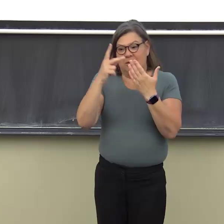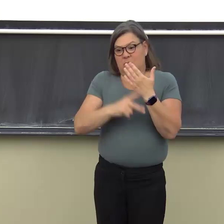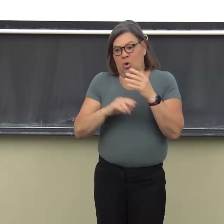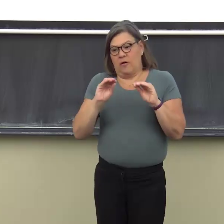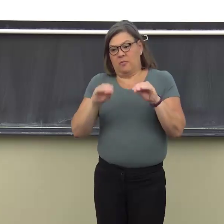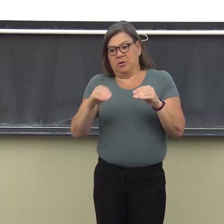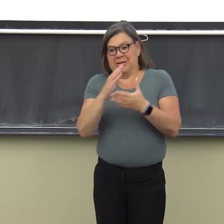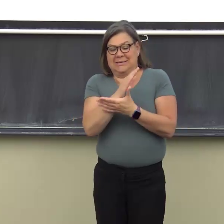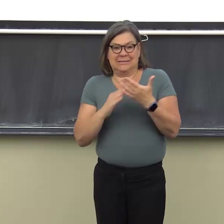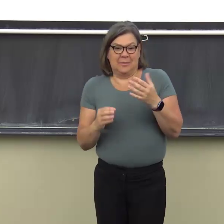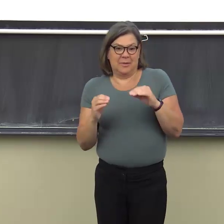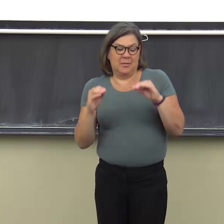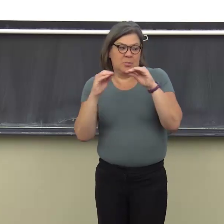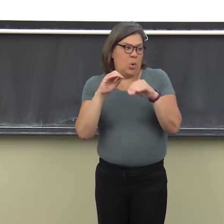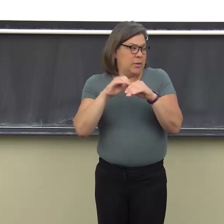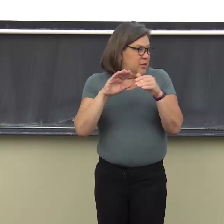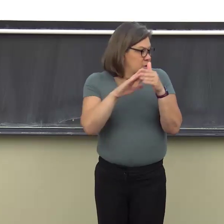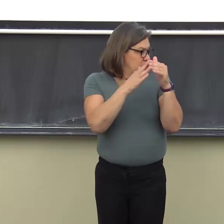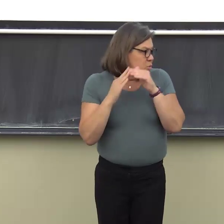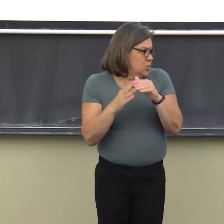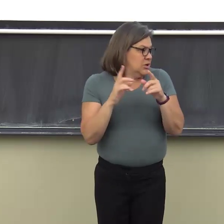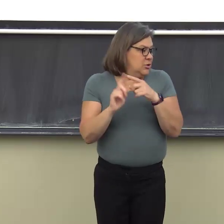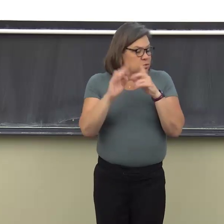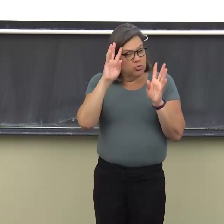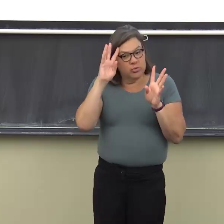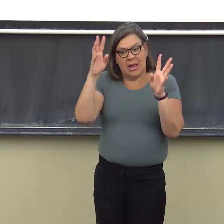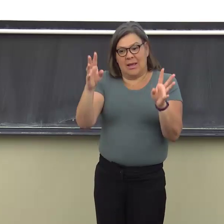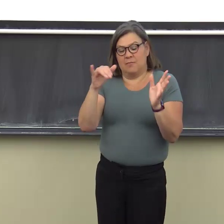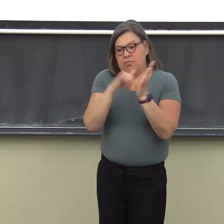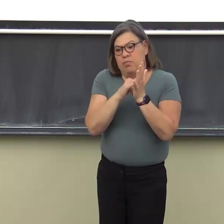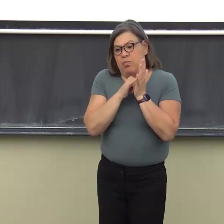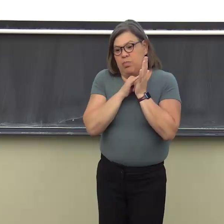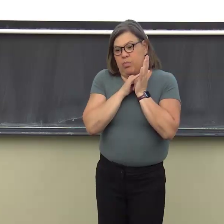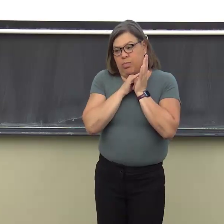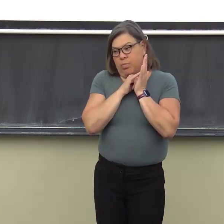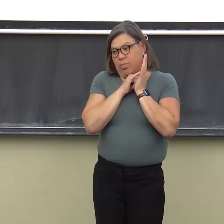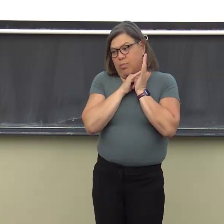putting something out in one little community to try to create that